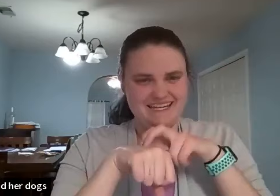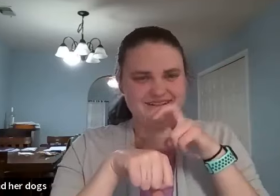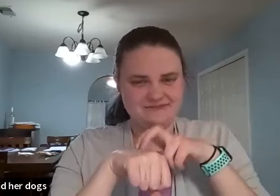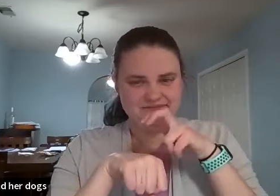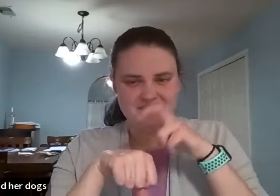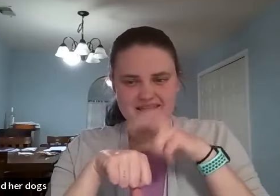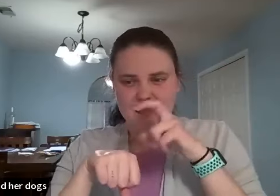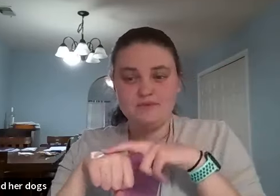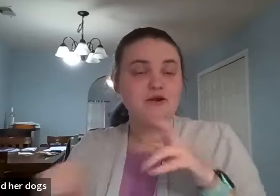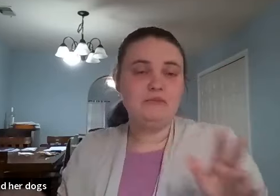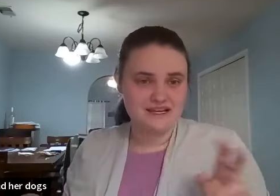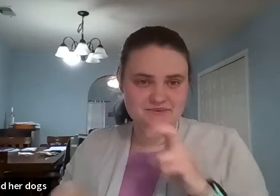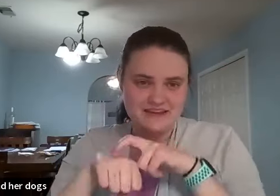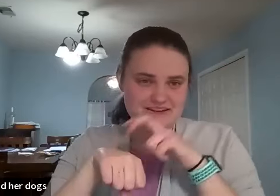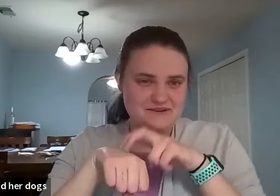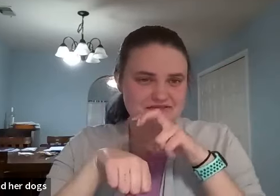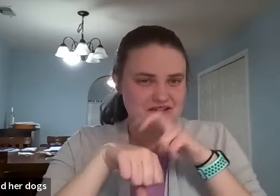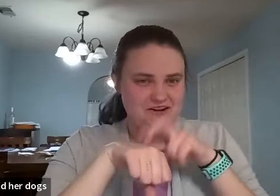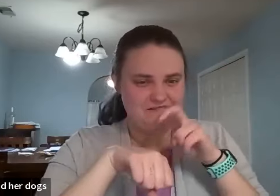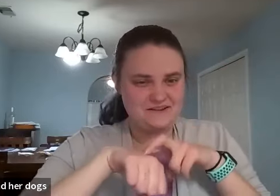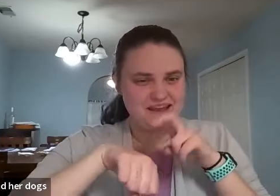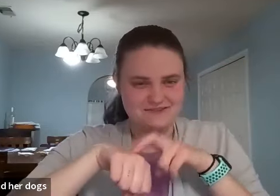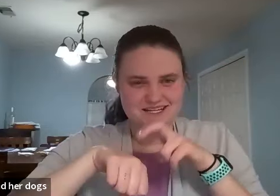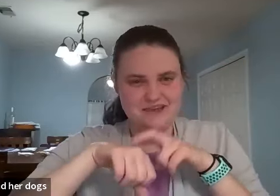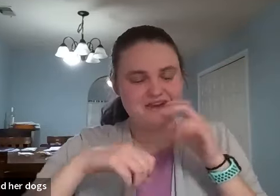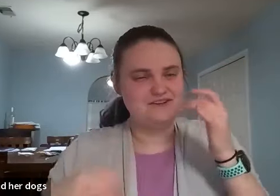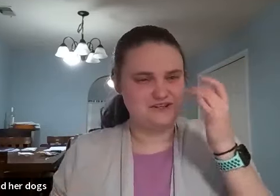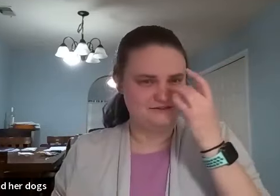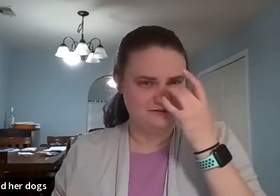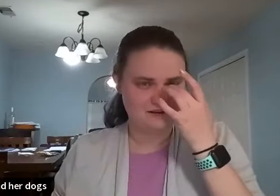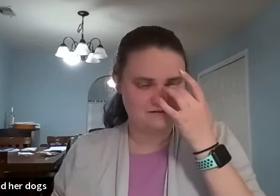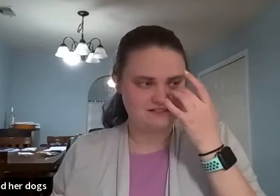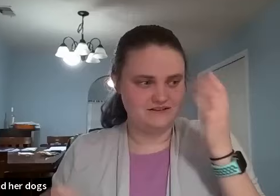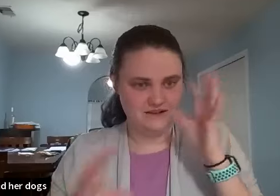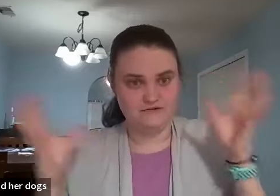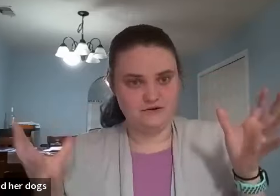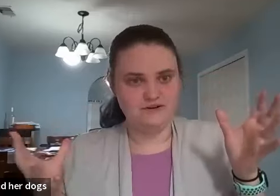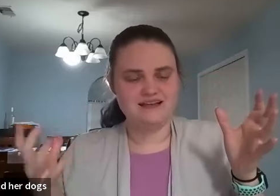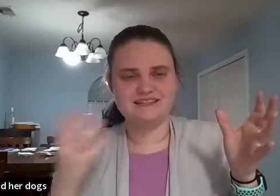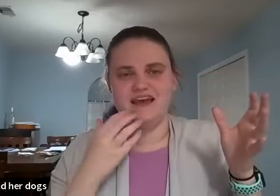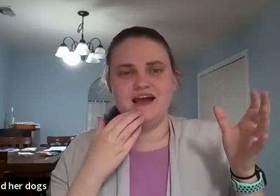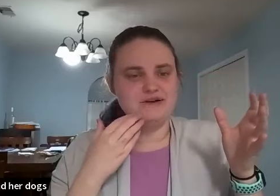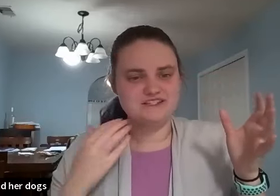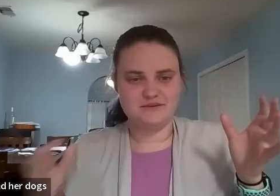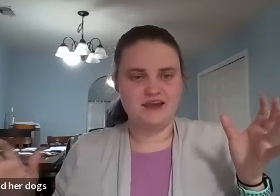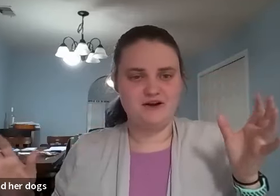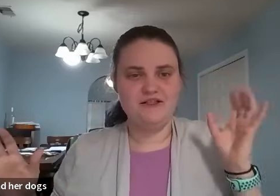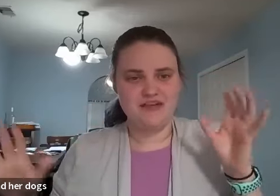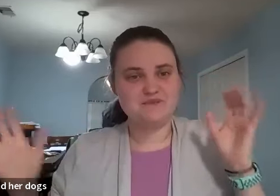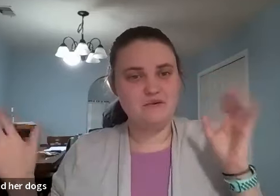Sweet potato. I'm a little biased. Potatoes are my favorite. I feel like every time we have usually our food conversation, like our food class, I always talk about how that's my